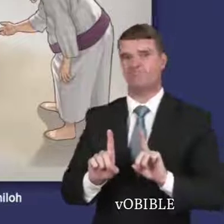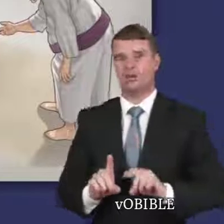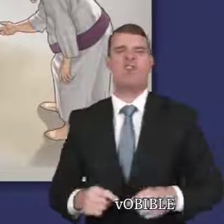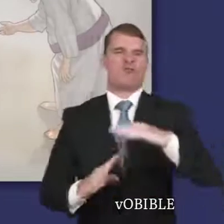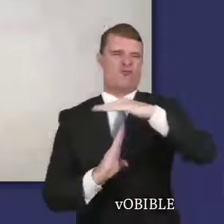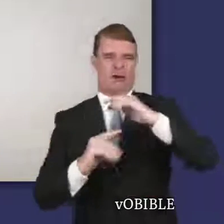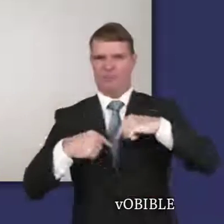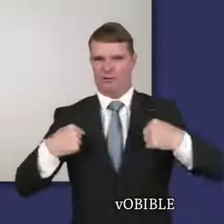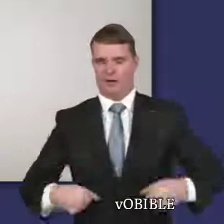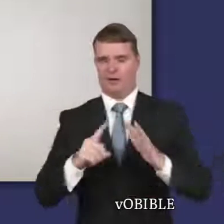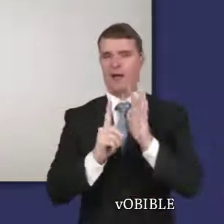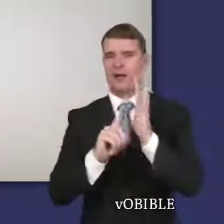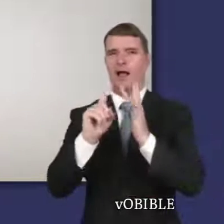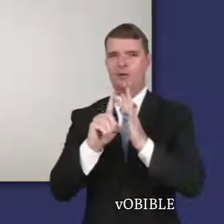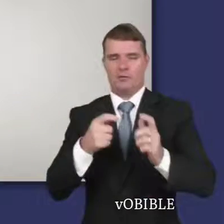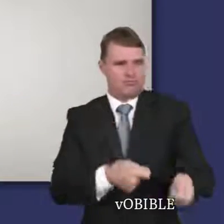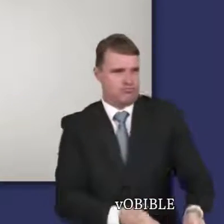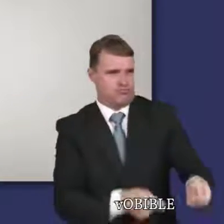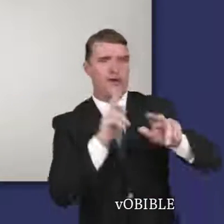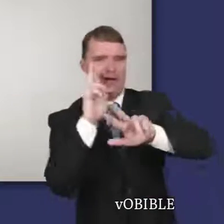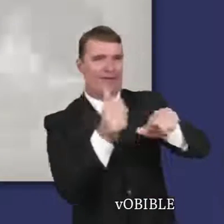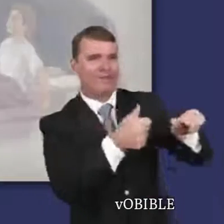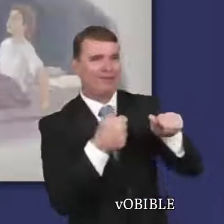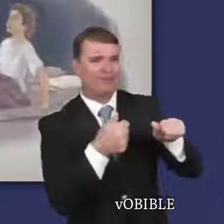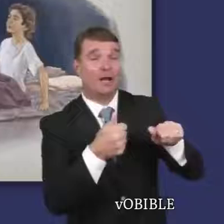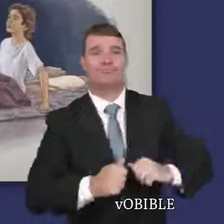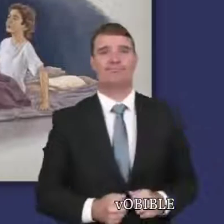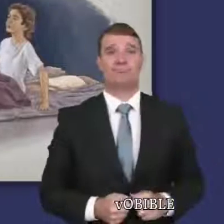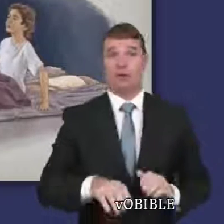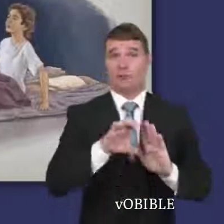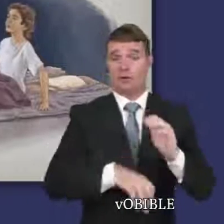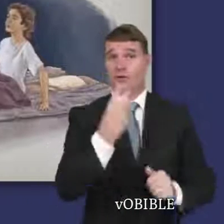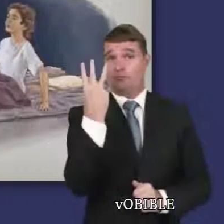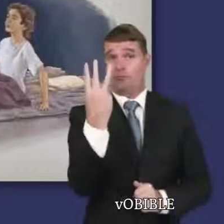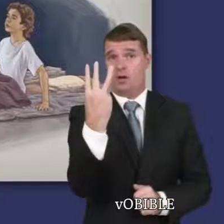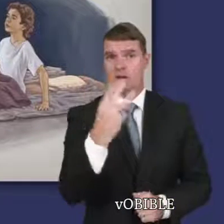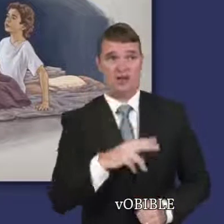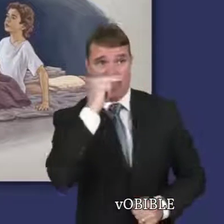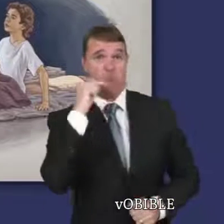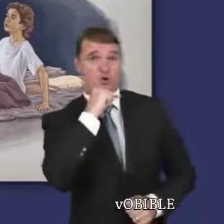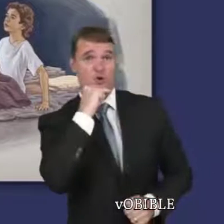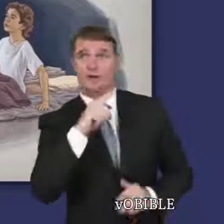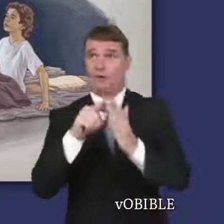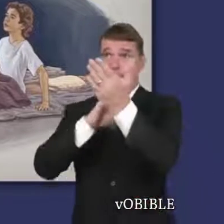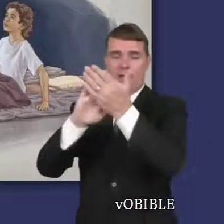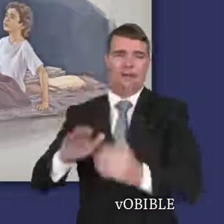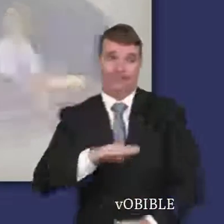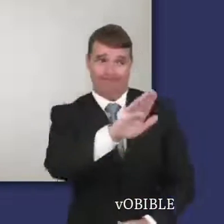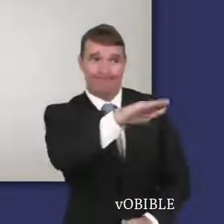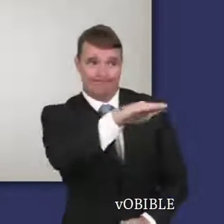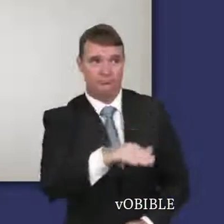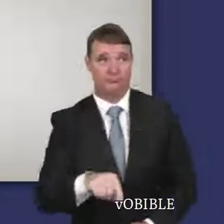in Shiloh. In chapter 3, Jehovah tells young Samuel to deliver a judgment message